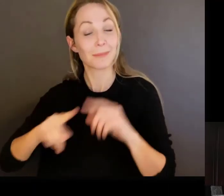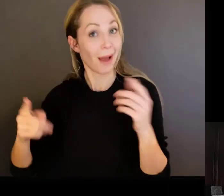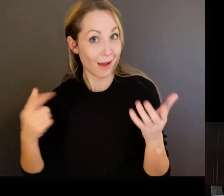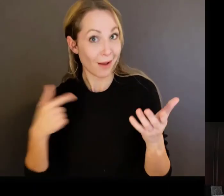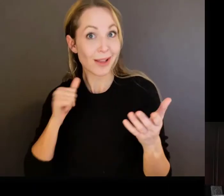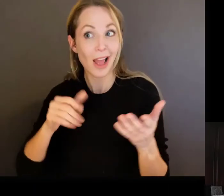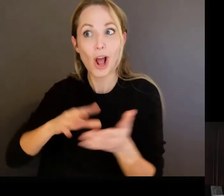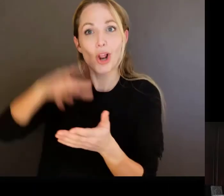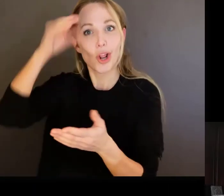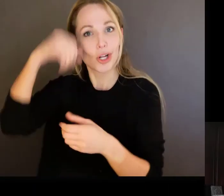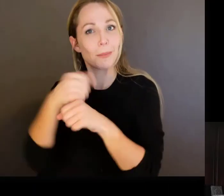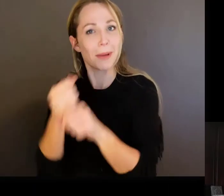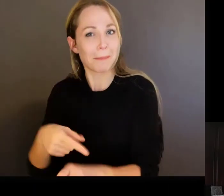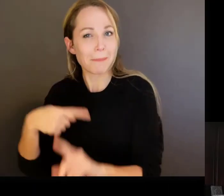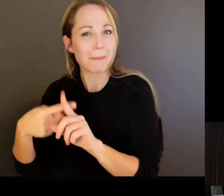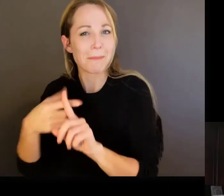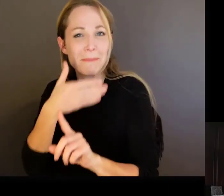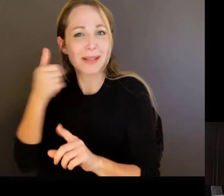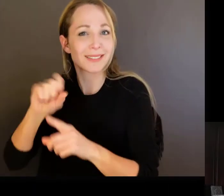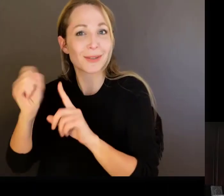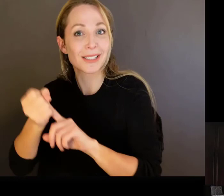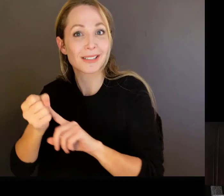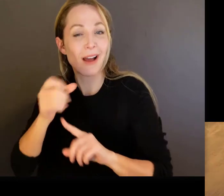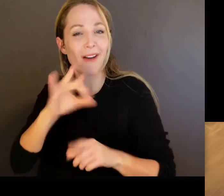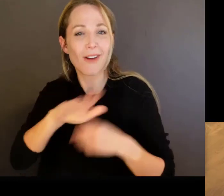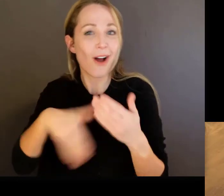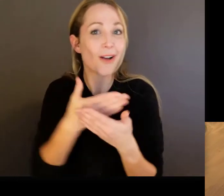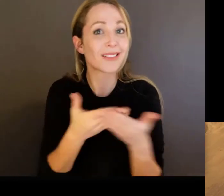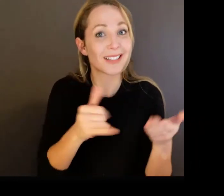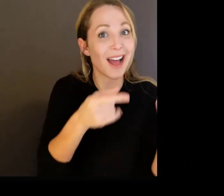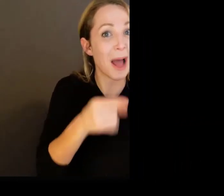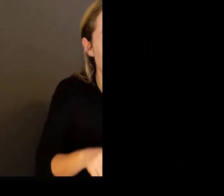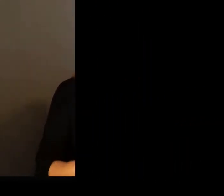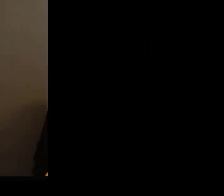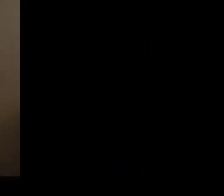make the best of things that happen. Get smarter faster.